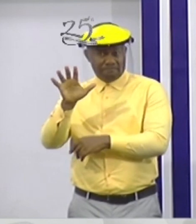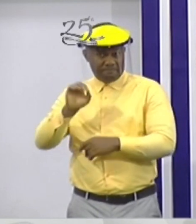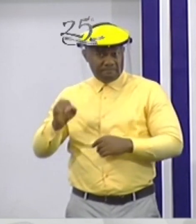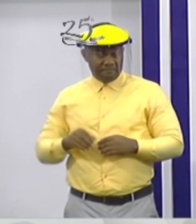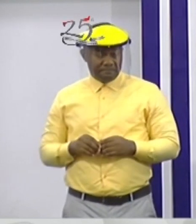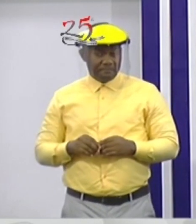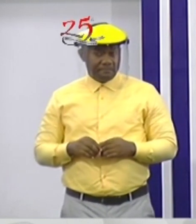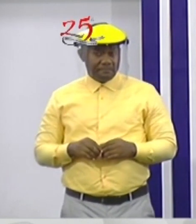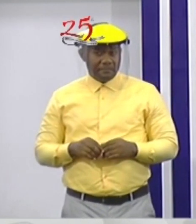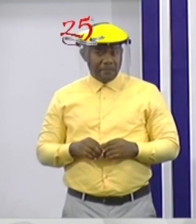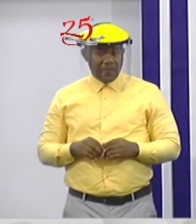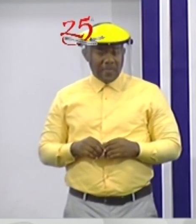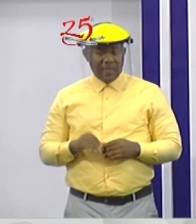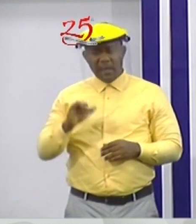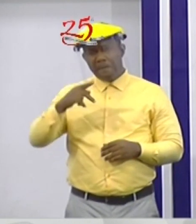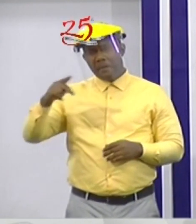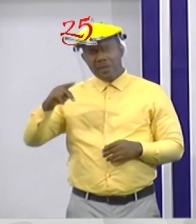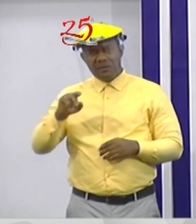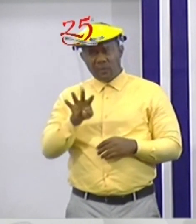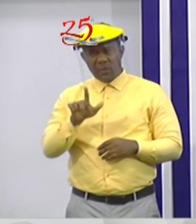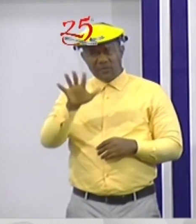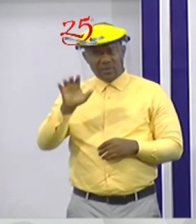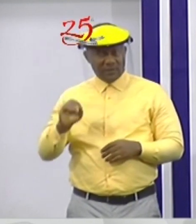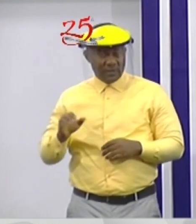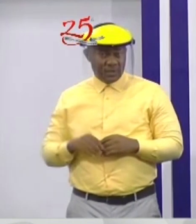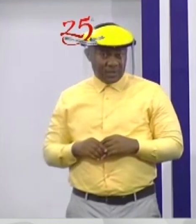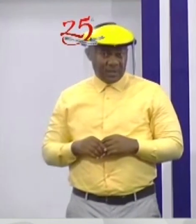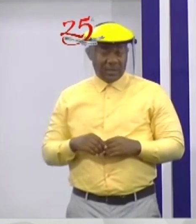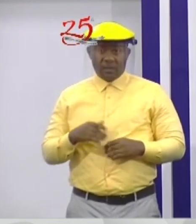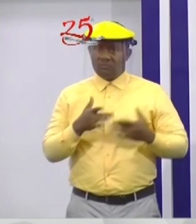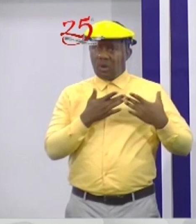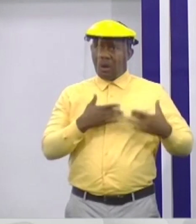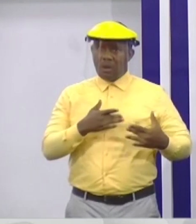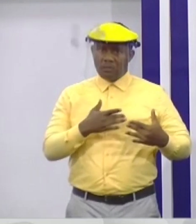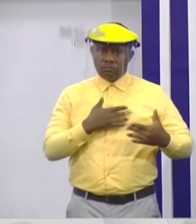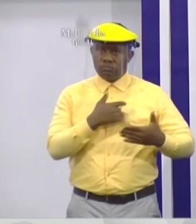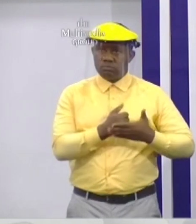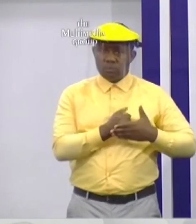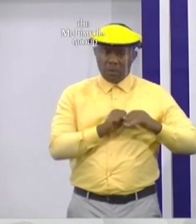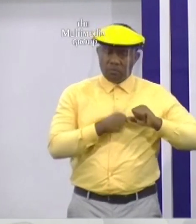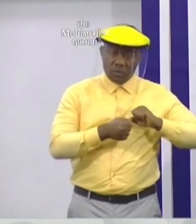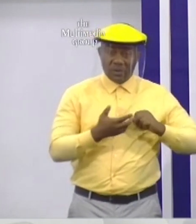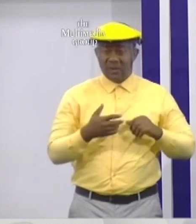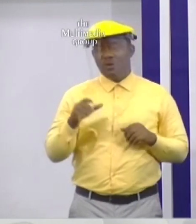interstitial pulmonary disease, IPD, 4.5%, and congestive heart failure, 4.5%.